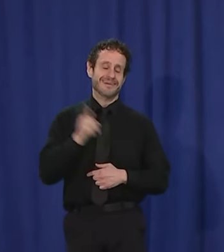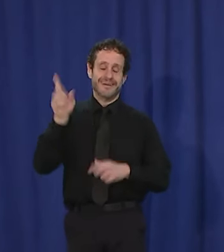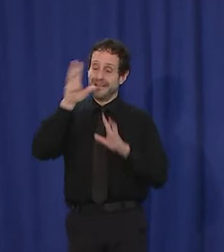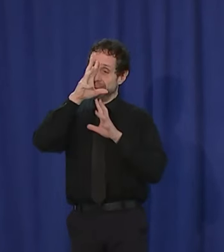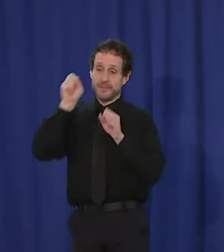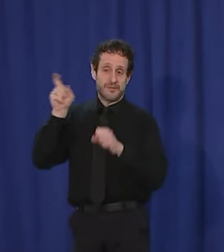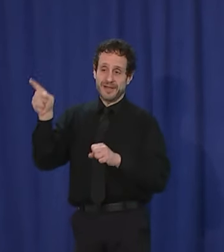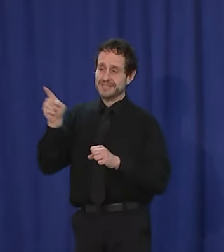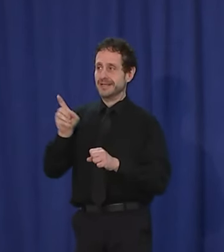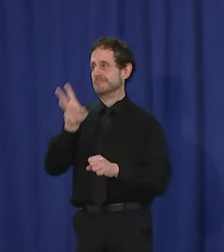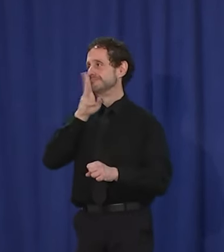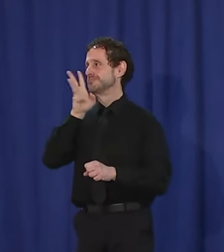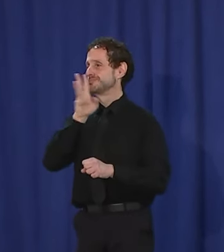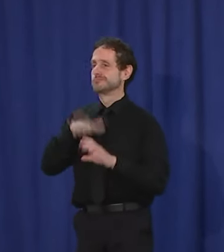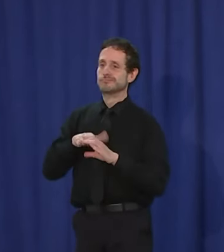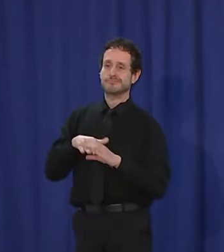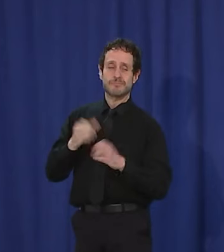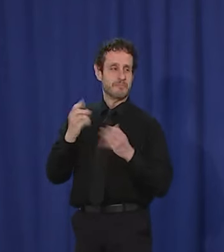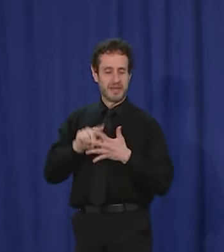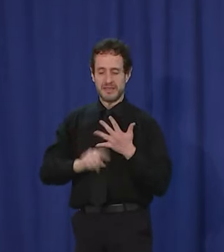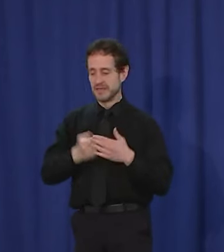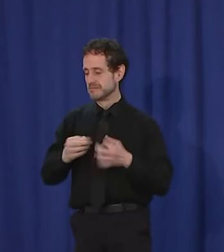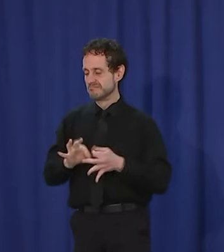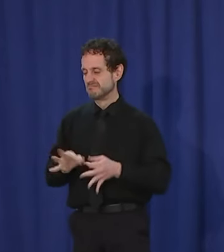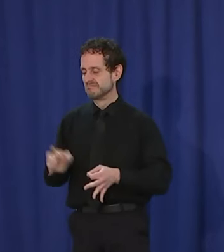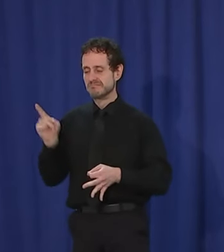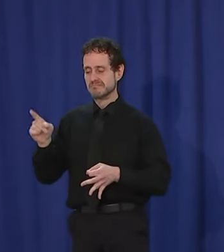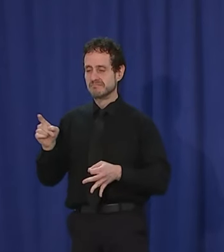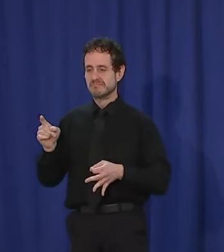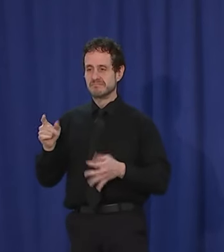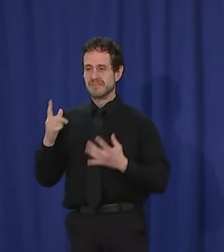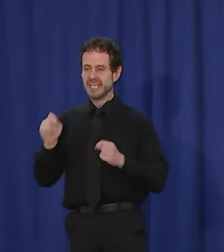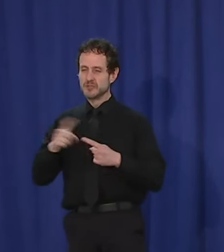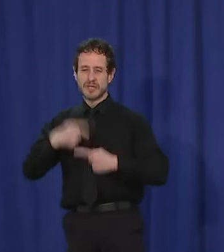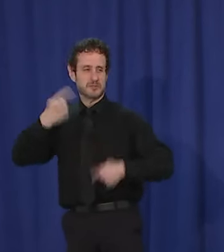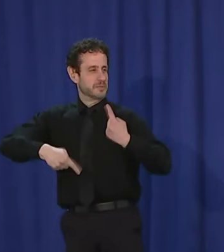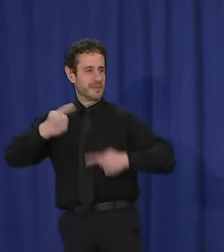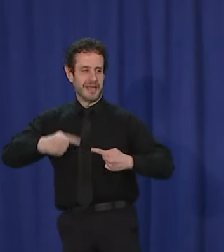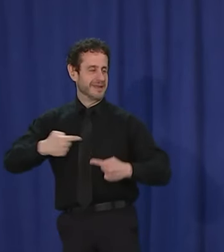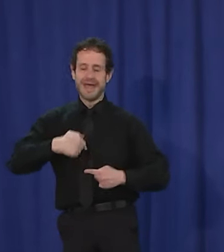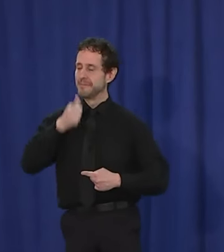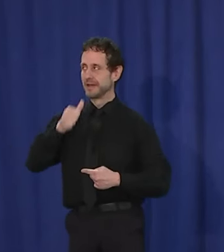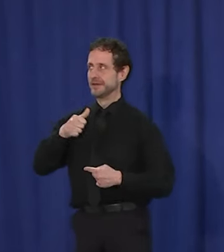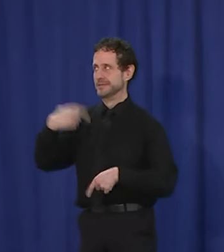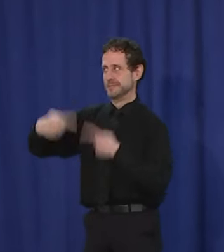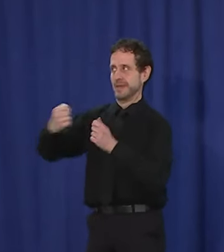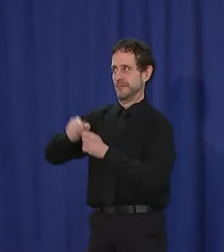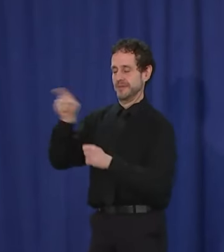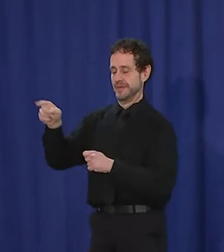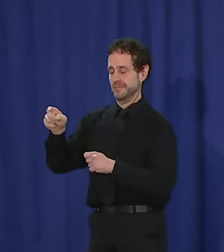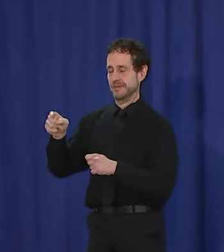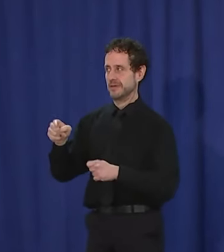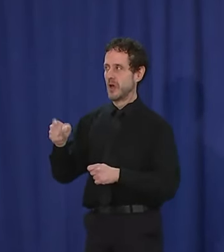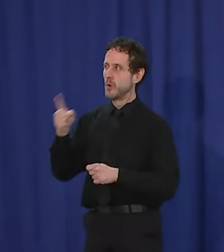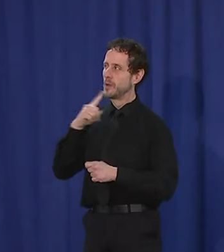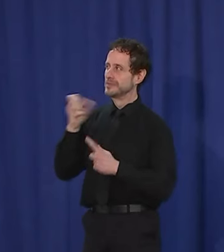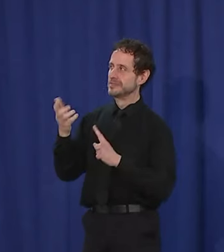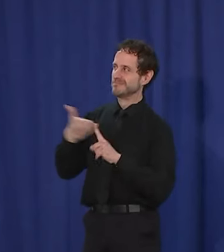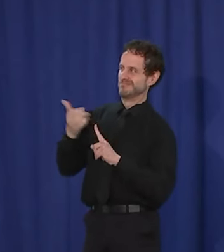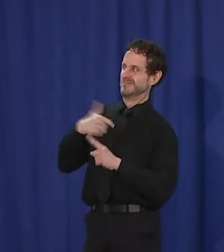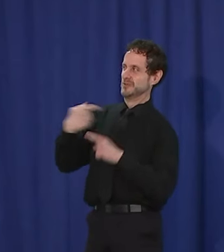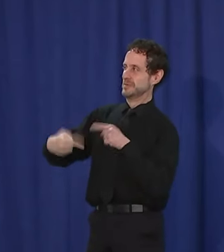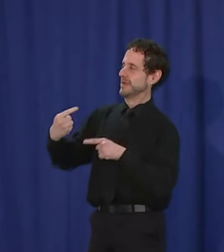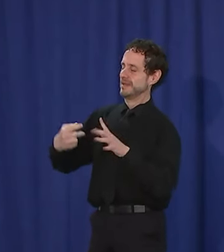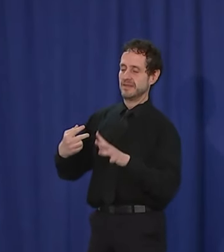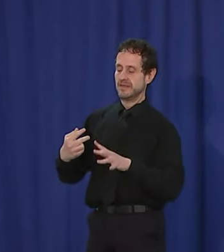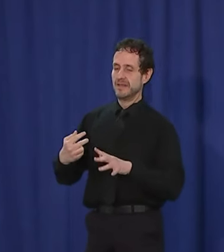and oftentimes it's an attempt to bait people, and I'm not going to take the bait. I'm not one way publicly and a